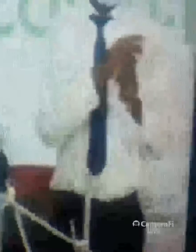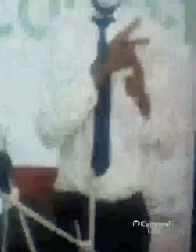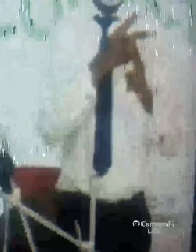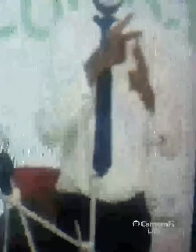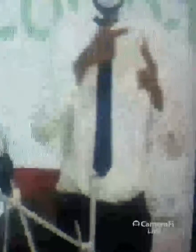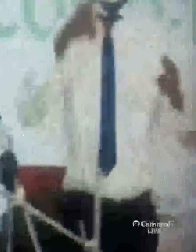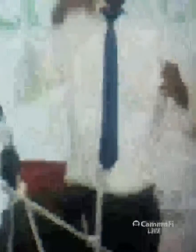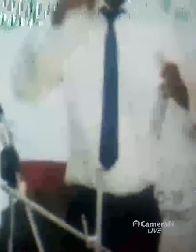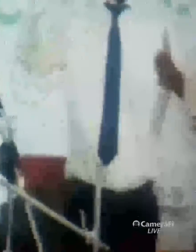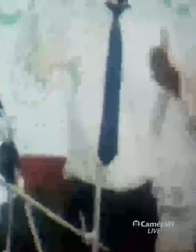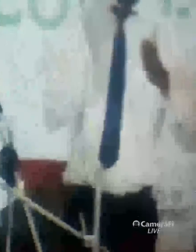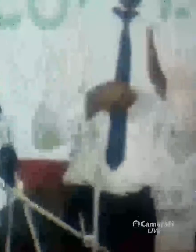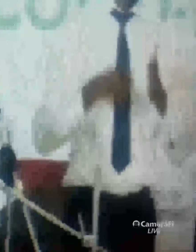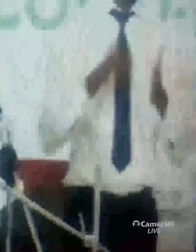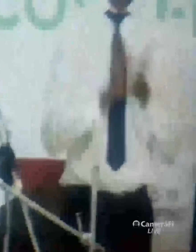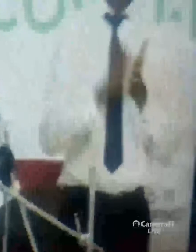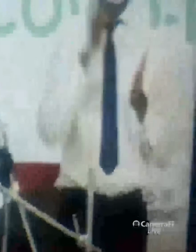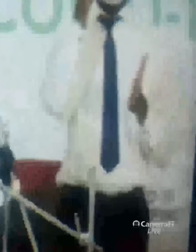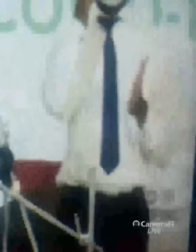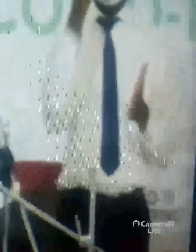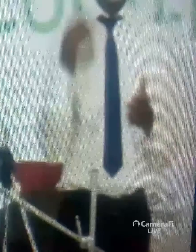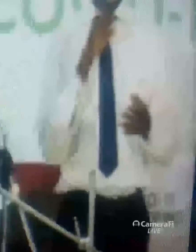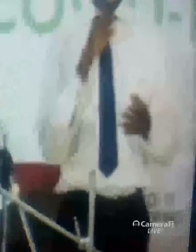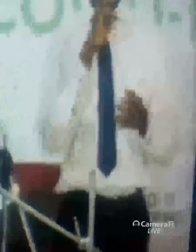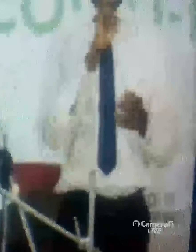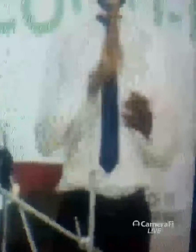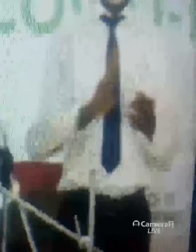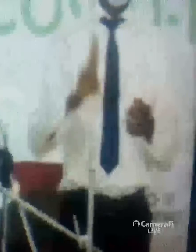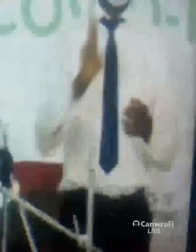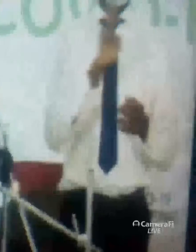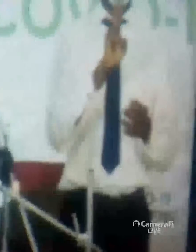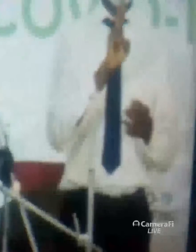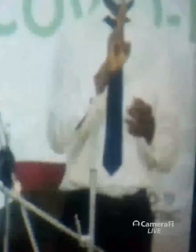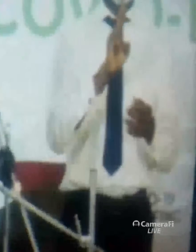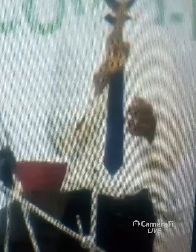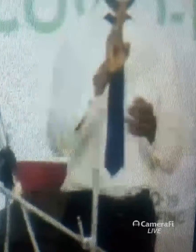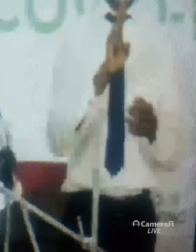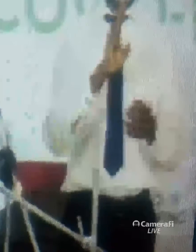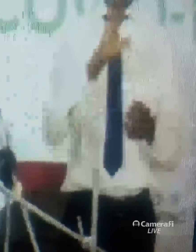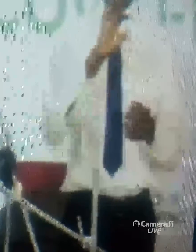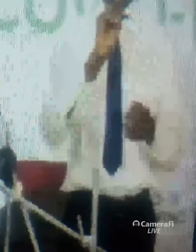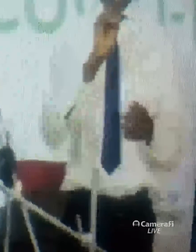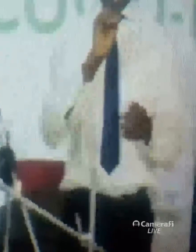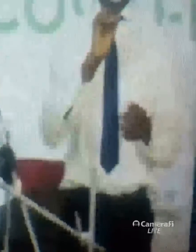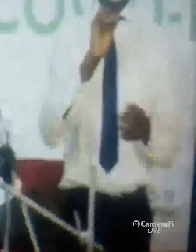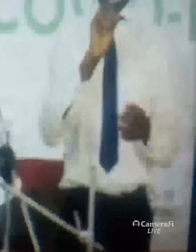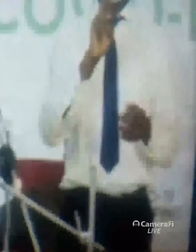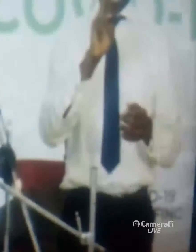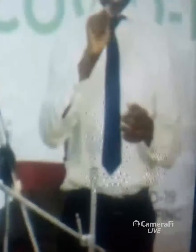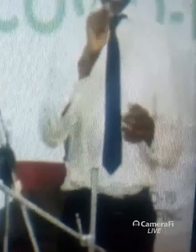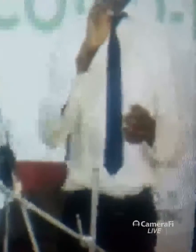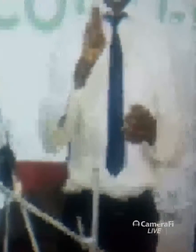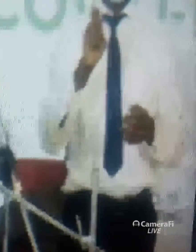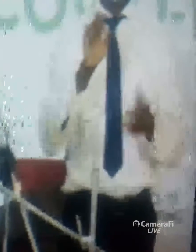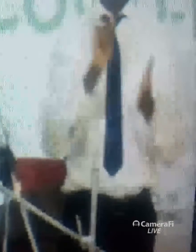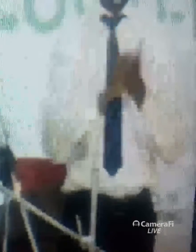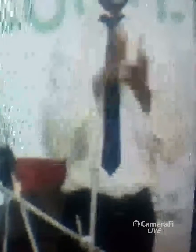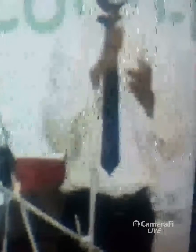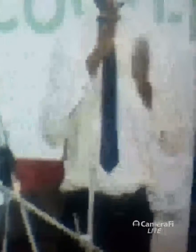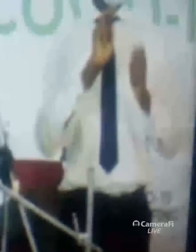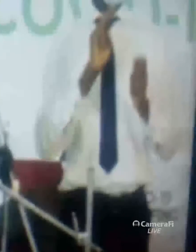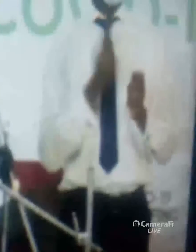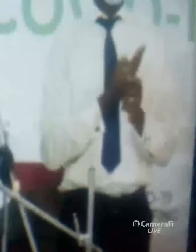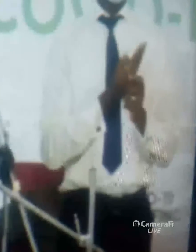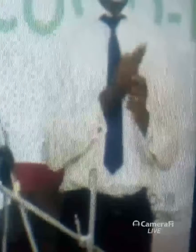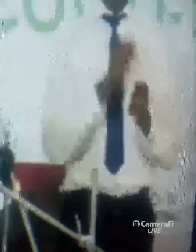the opportunity of the COVAX that is giving us up to 20% of these vaccines free. Like you know,